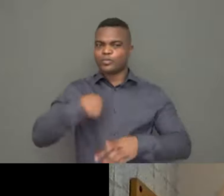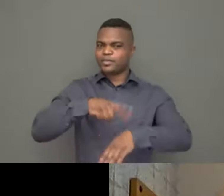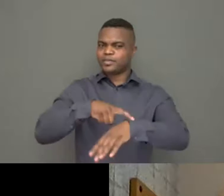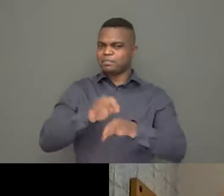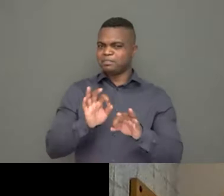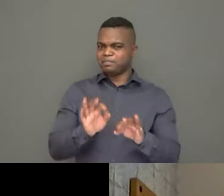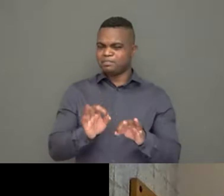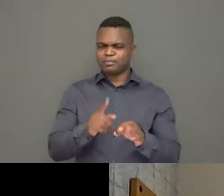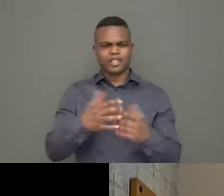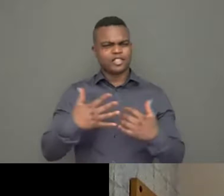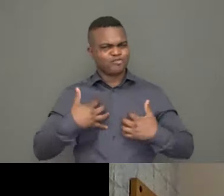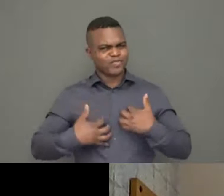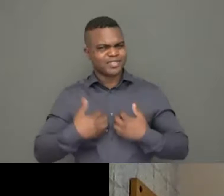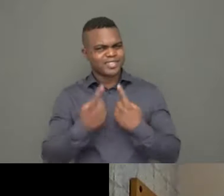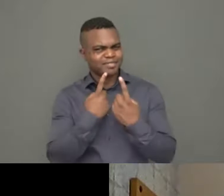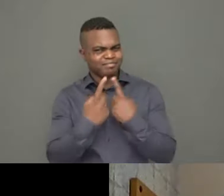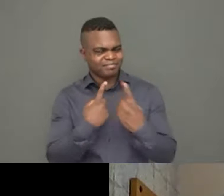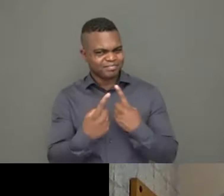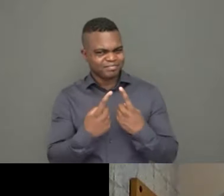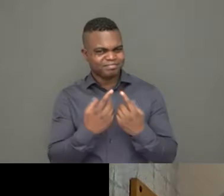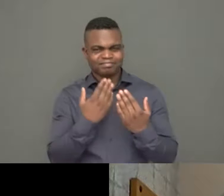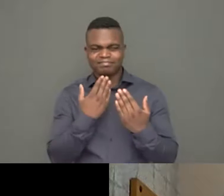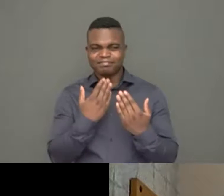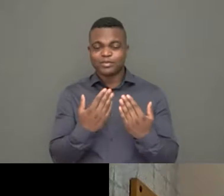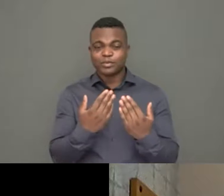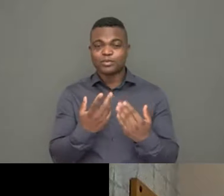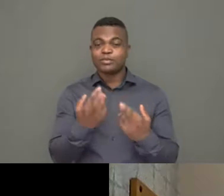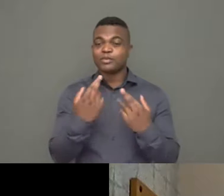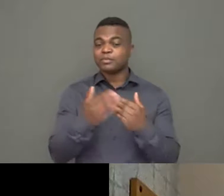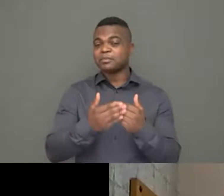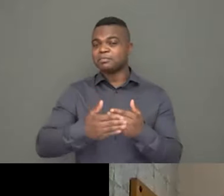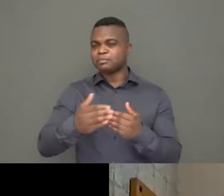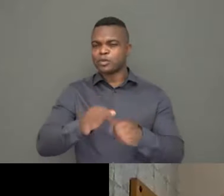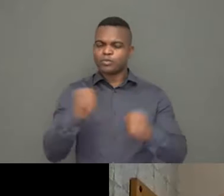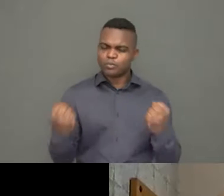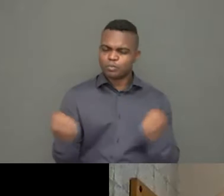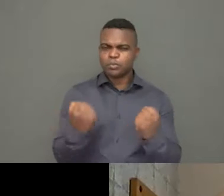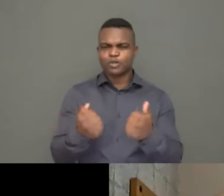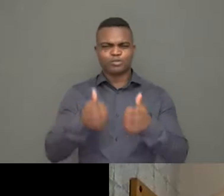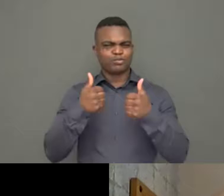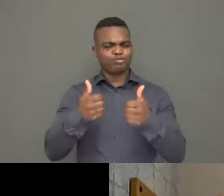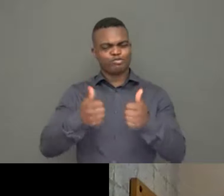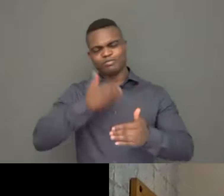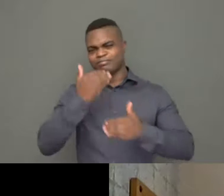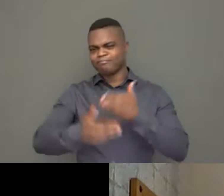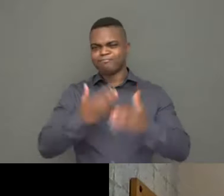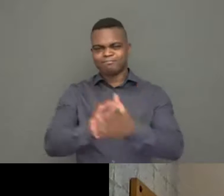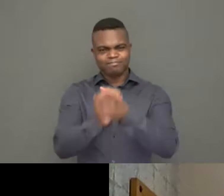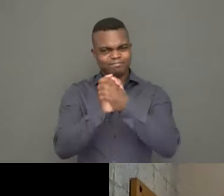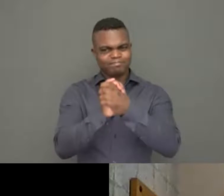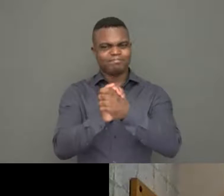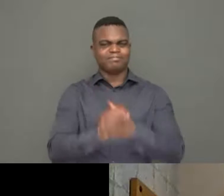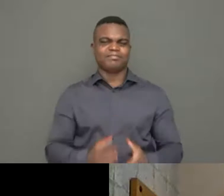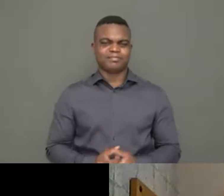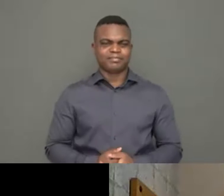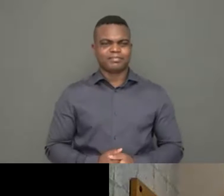continuation in your work, and also then, you know, congratulate and the innovation of the Diocese Via Torres Christi, and